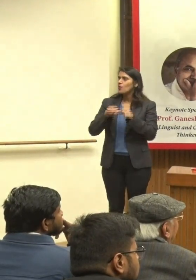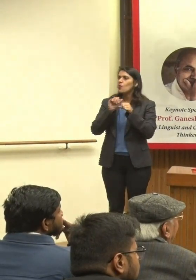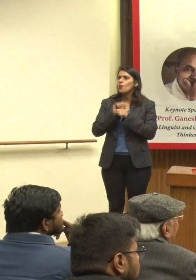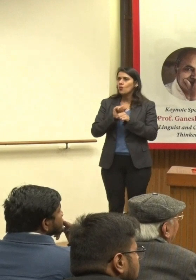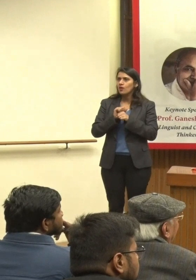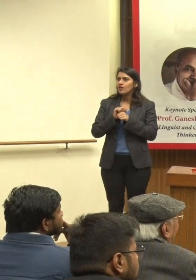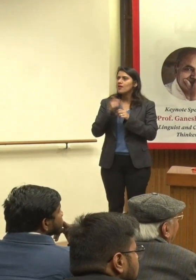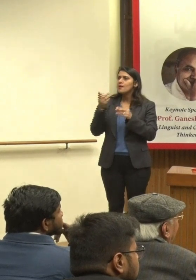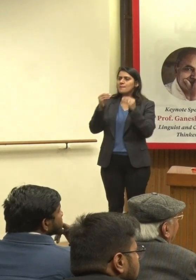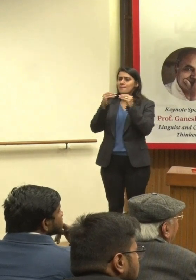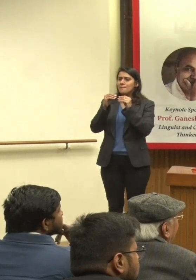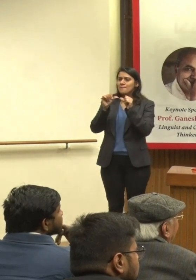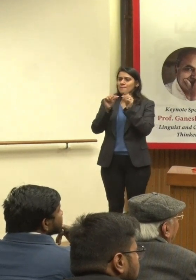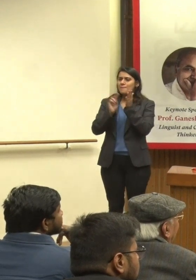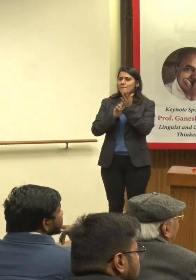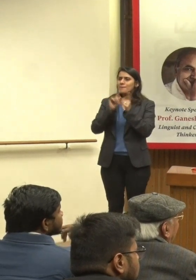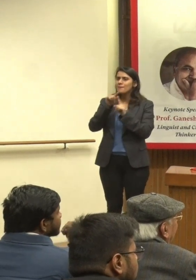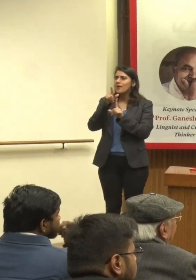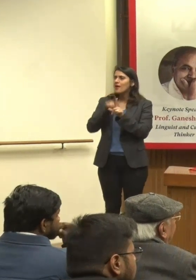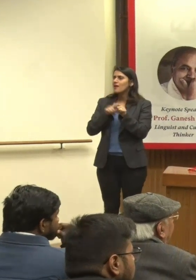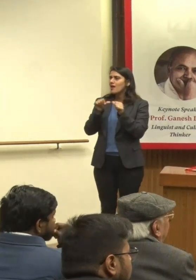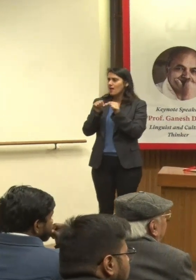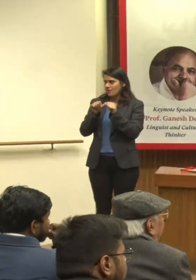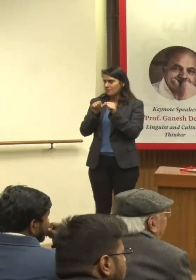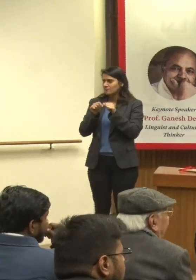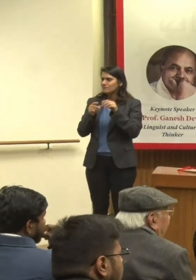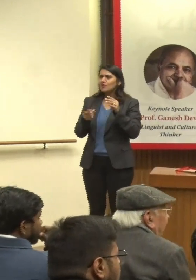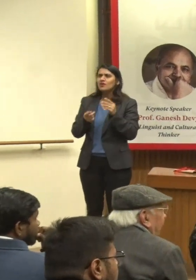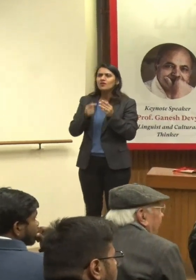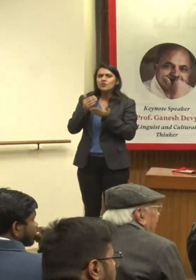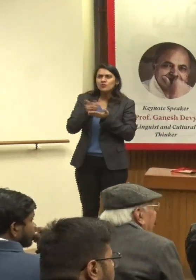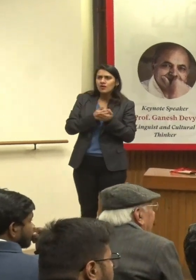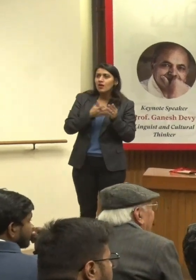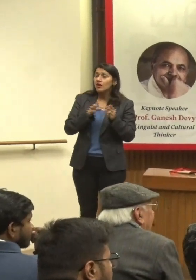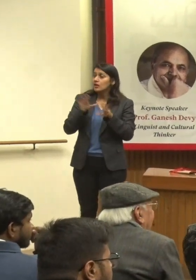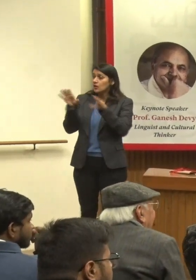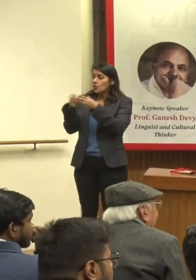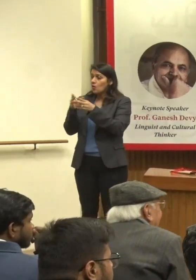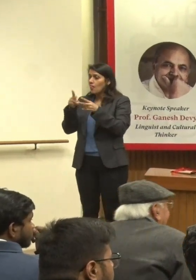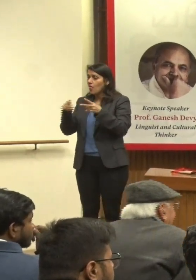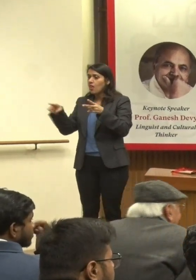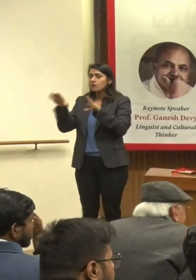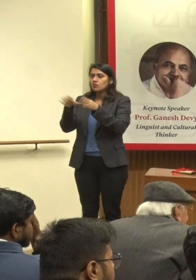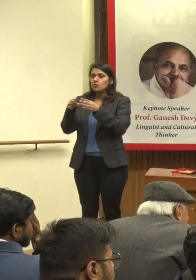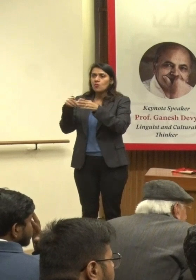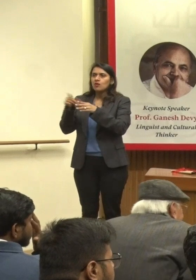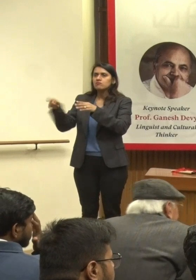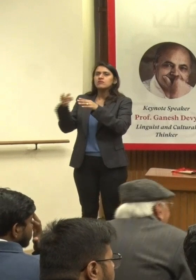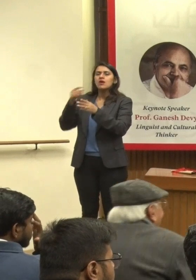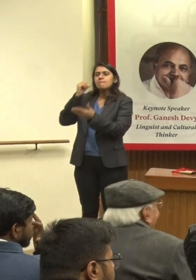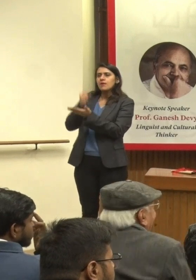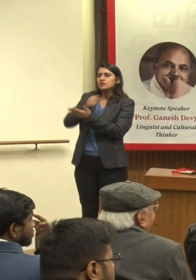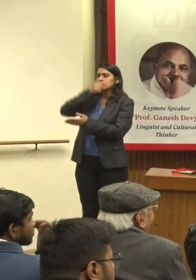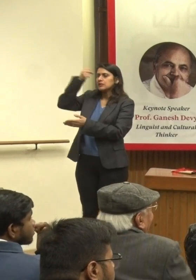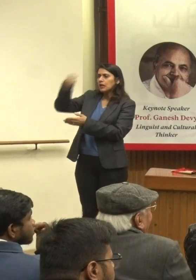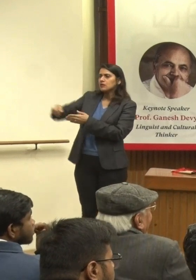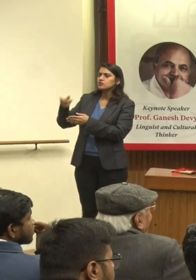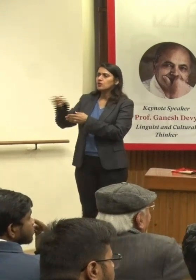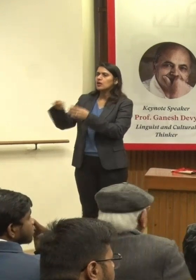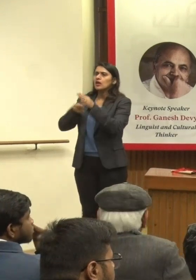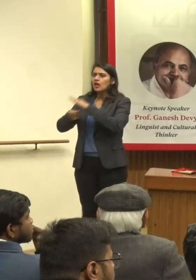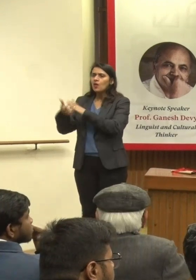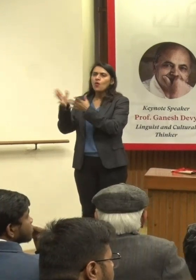and a Baniya's son necessarily becomes a merchant, then a criminal son will necessarily become a criminal.